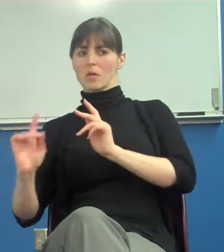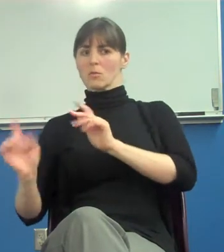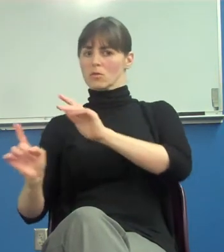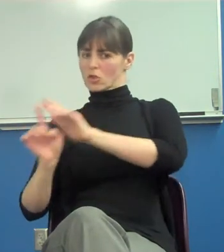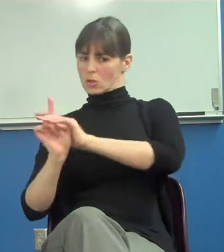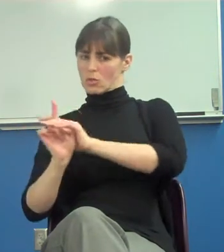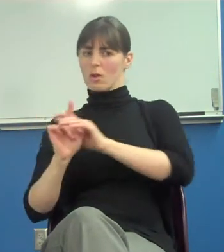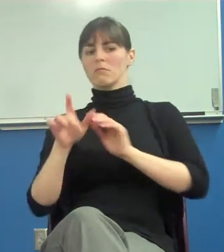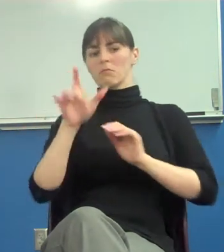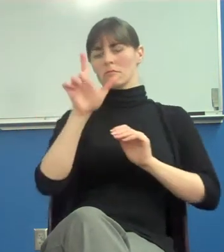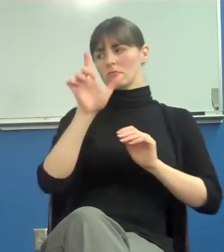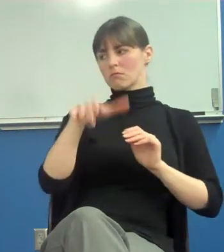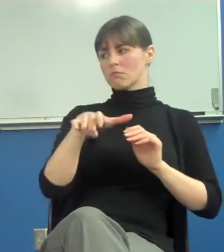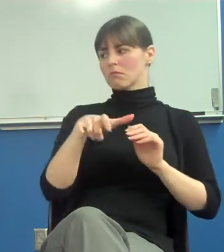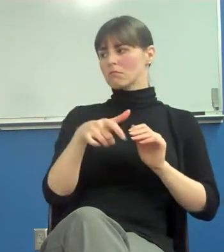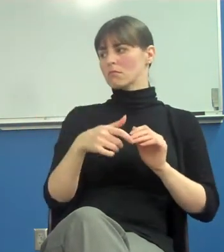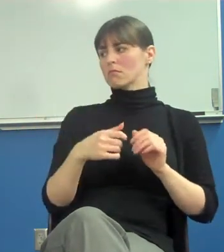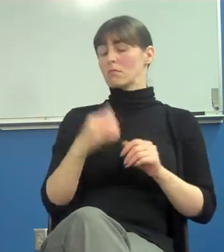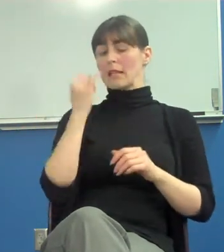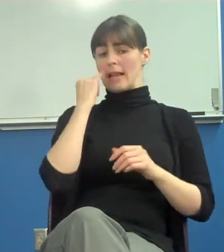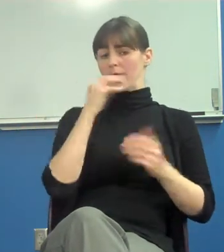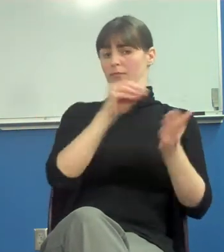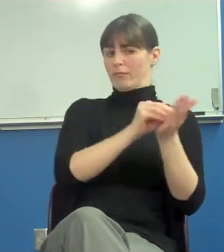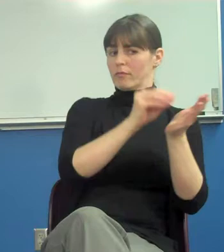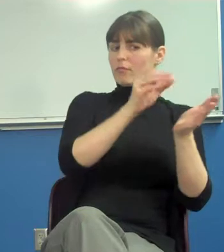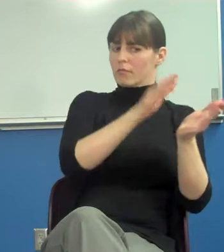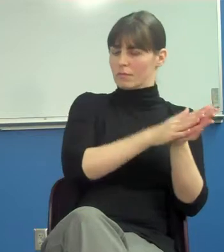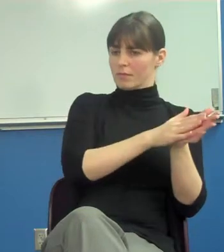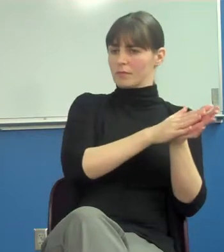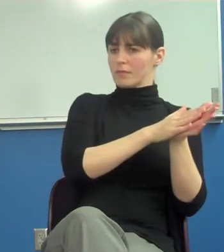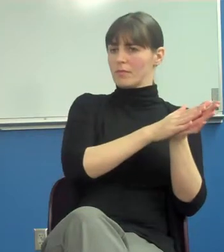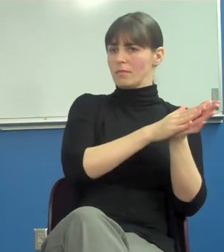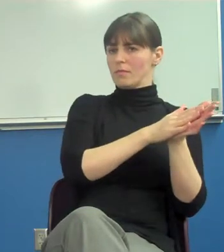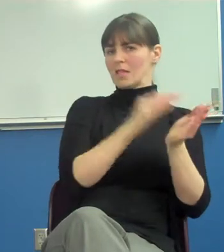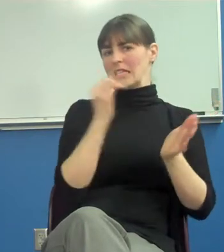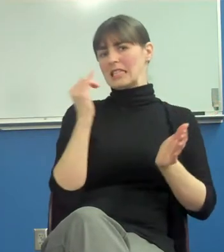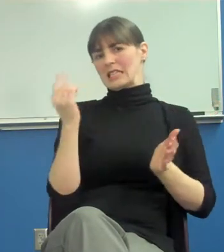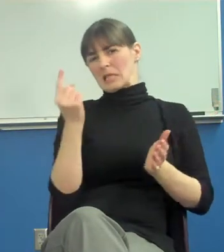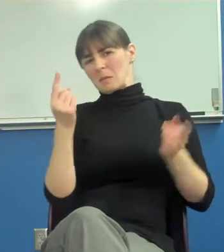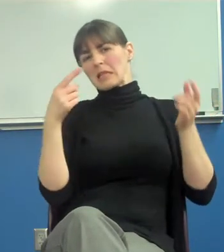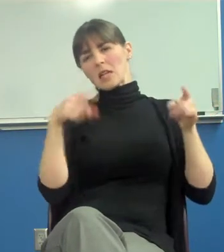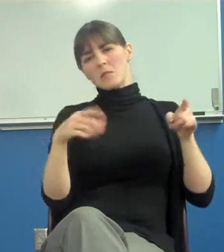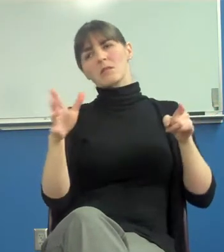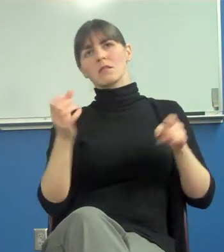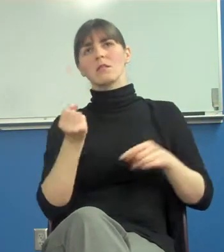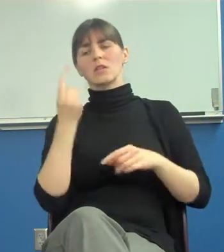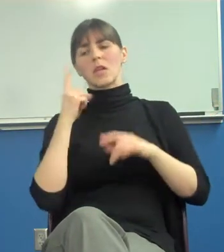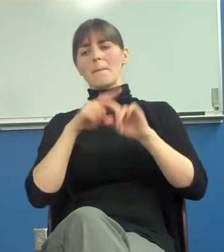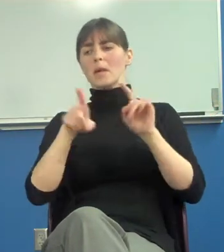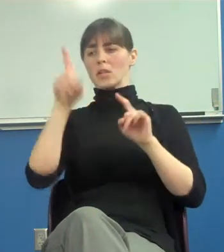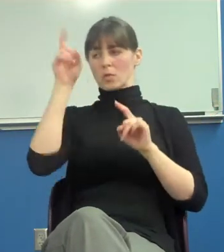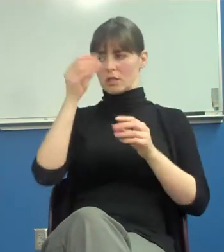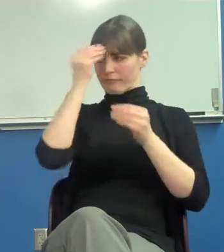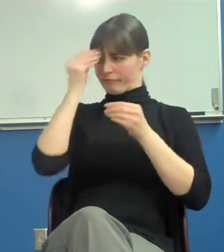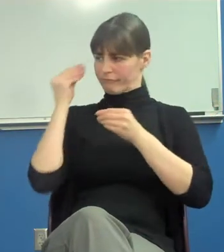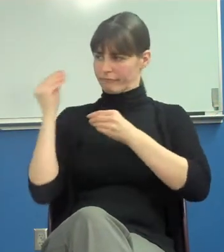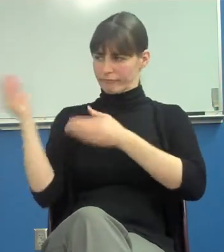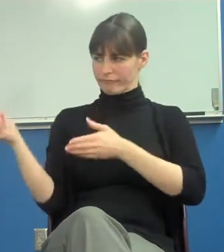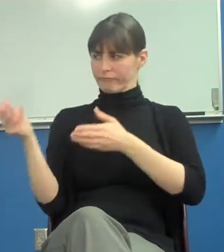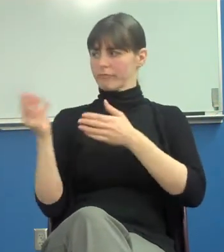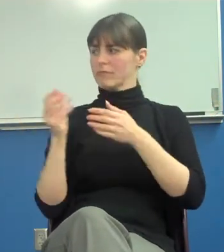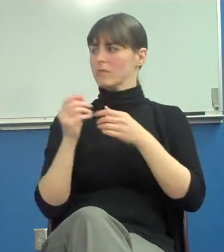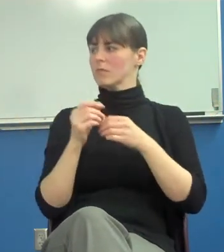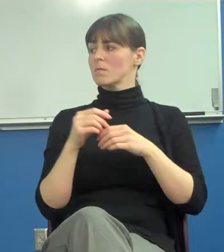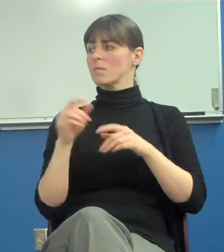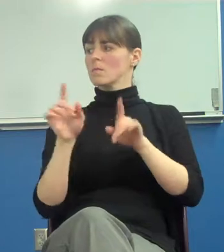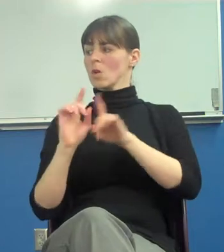up when we say we're going to. So if you put your name down on this list, if something happens, I understand, but you need to let somebody know. That's why I also put on